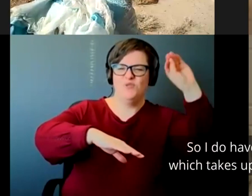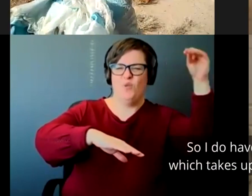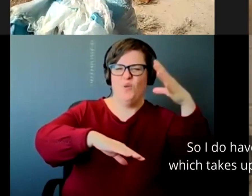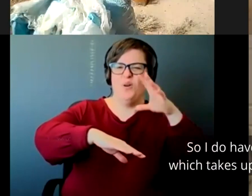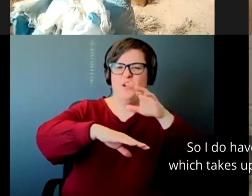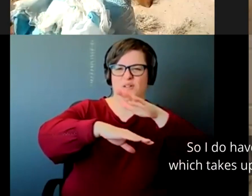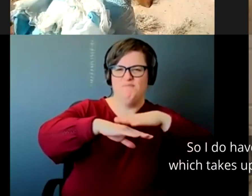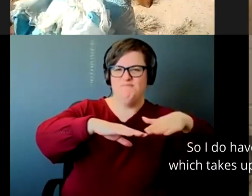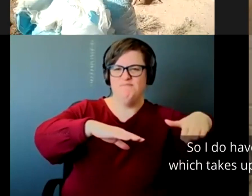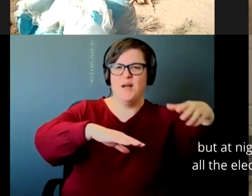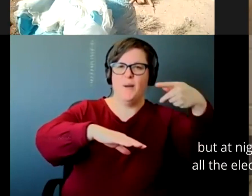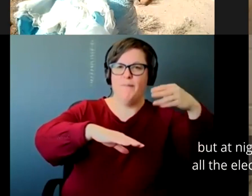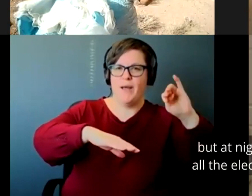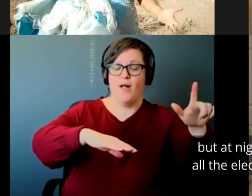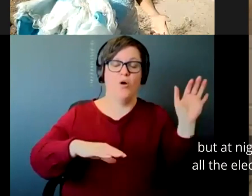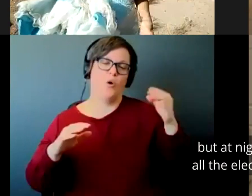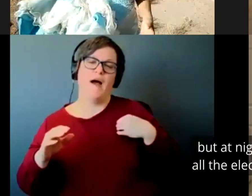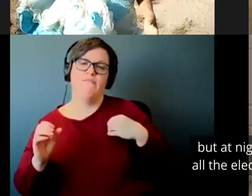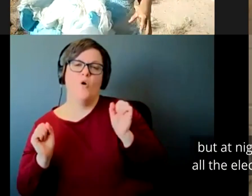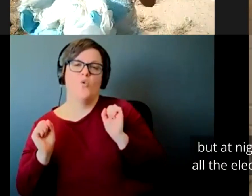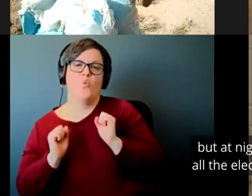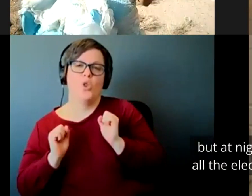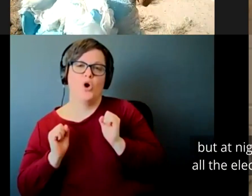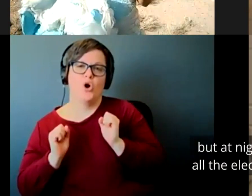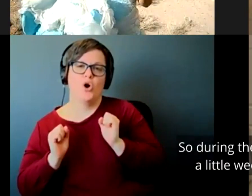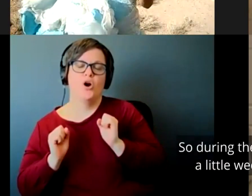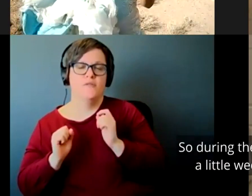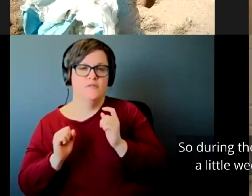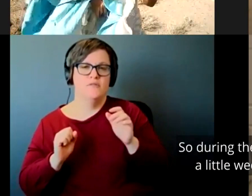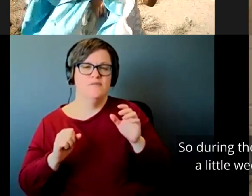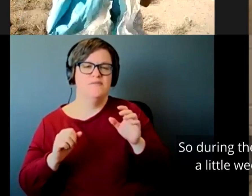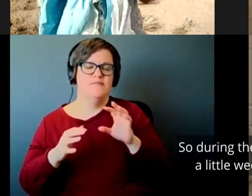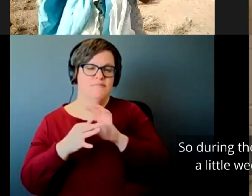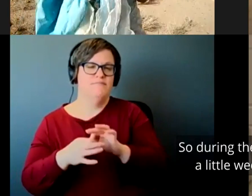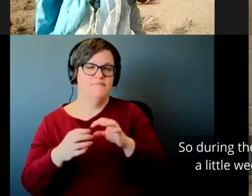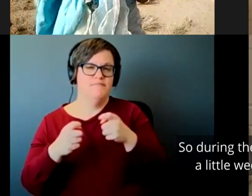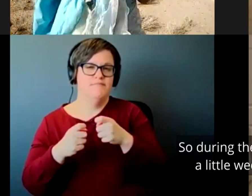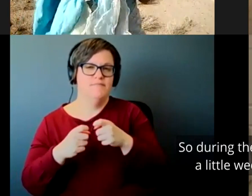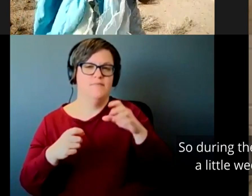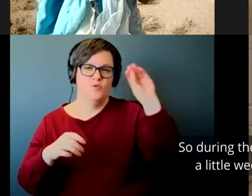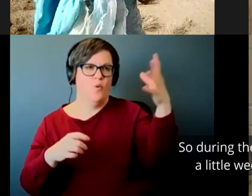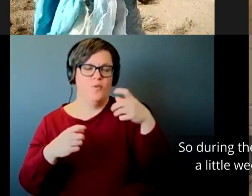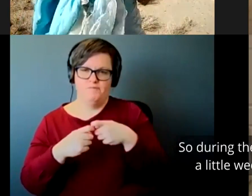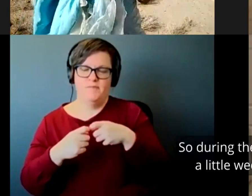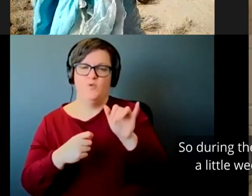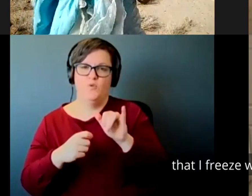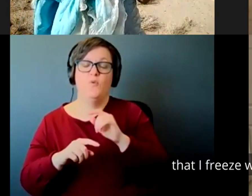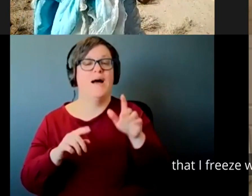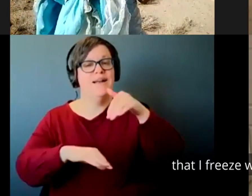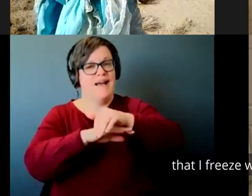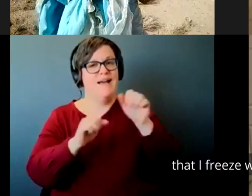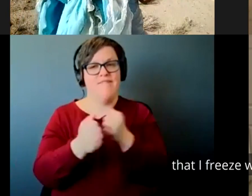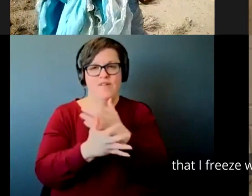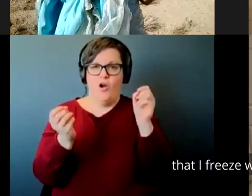which takes up all my solar, but at night I turn everything, all the electrical off. So during the day I have like a little wee freezer that